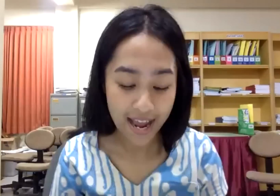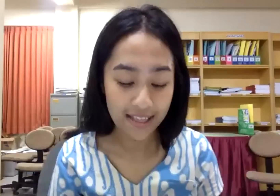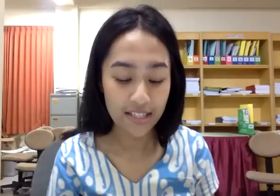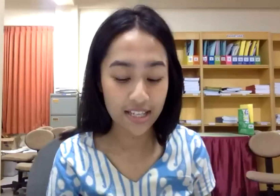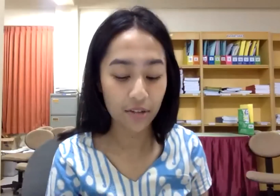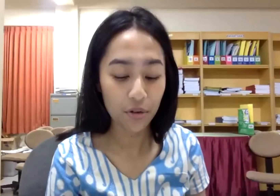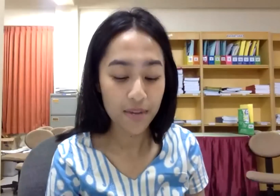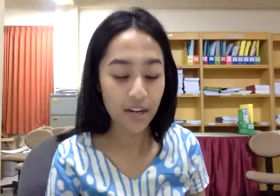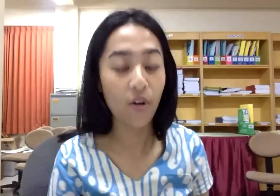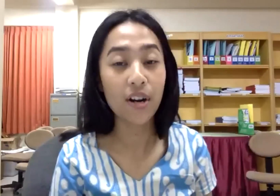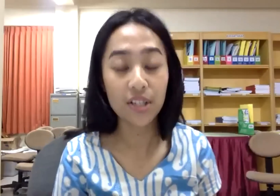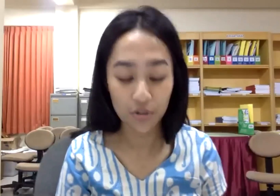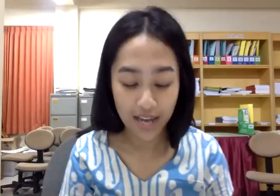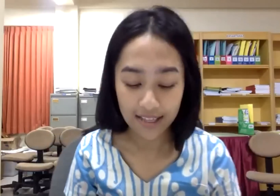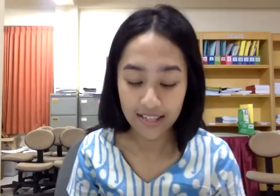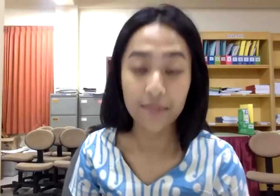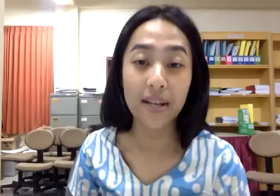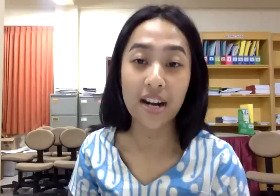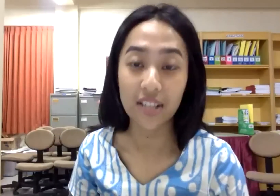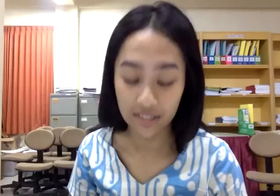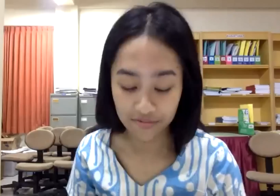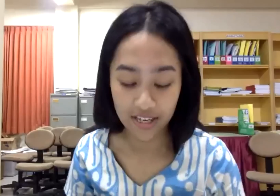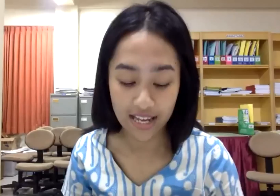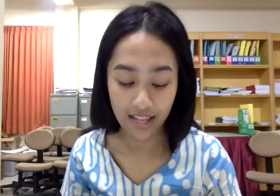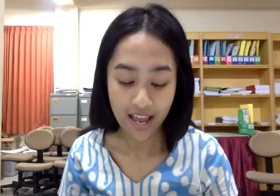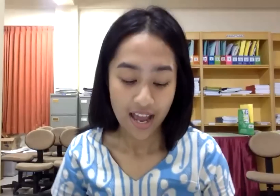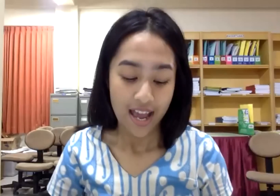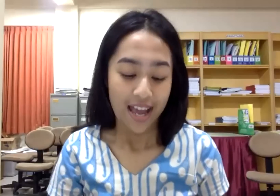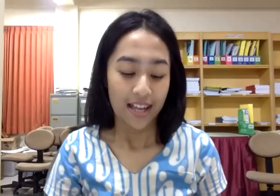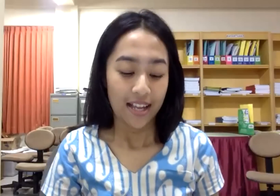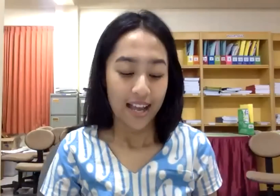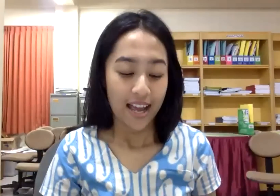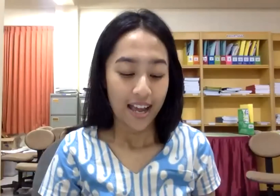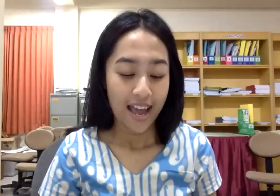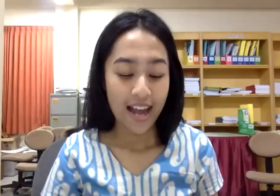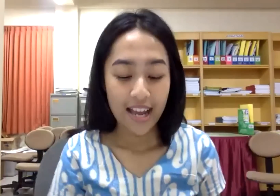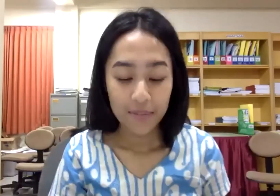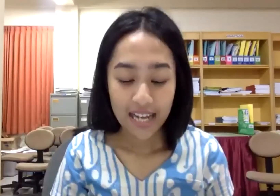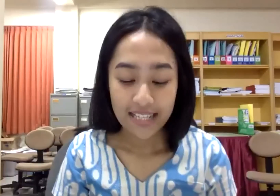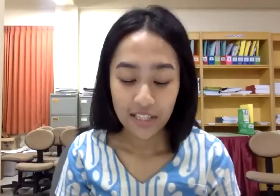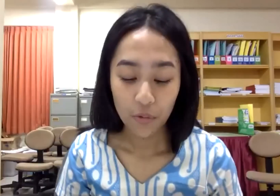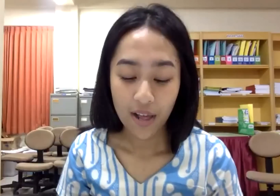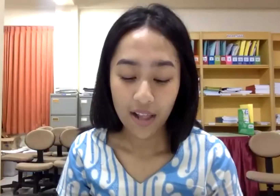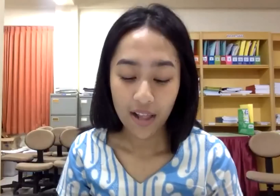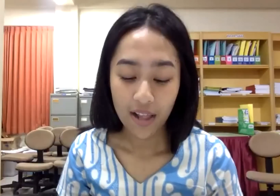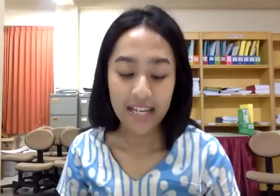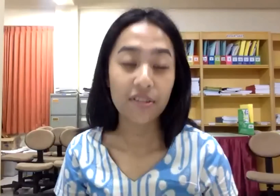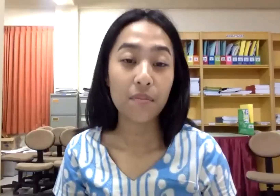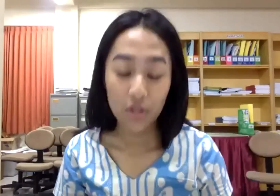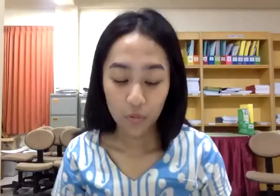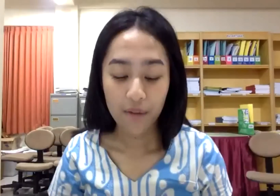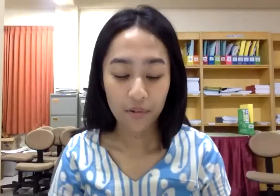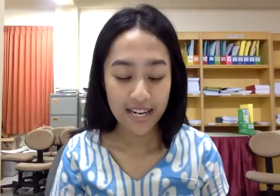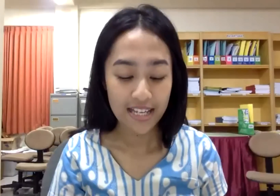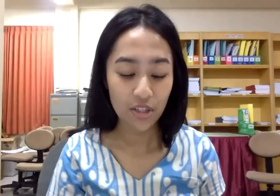form at the chat room in order to get the seminar certificate. And I am delighted to welcome and give the